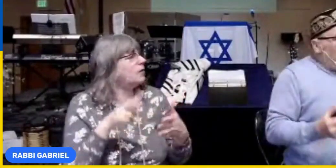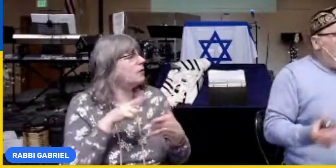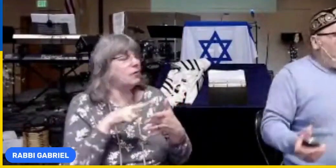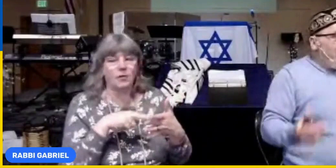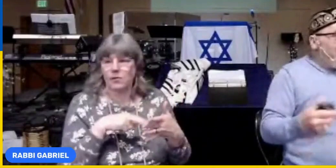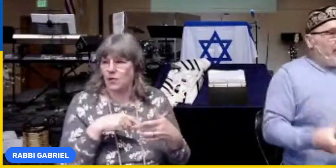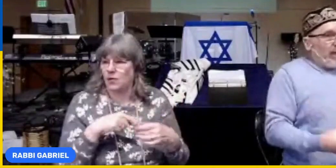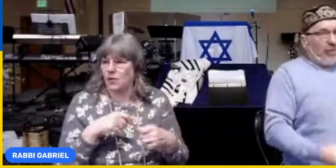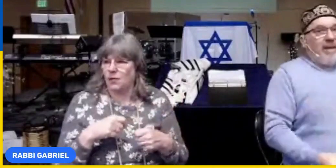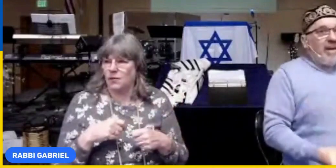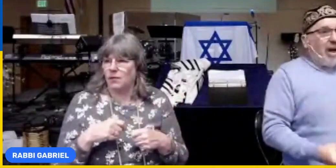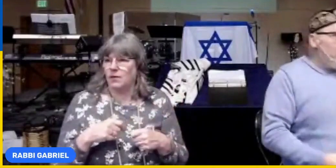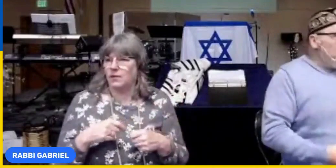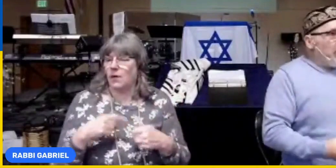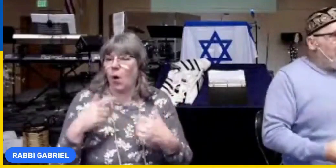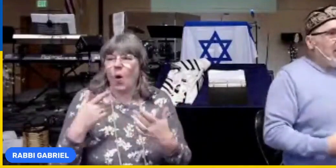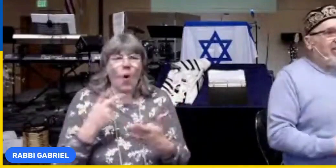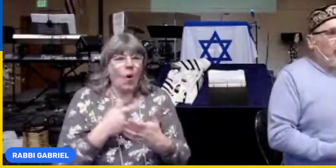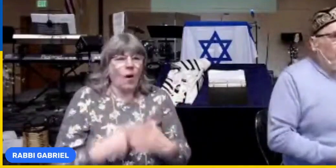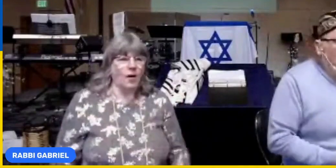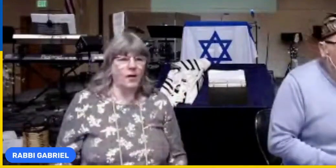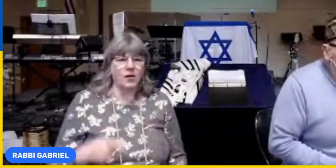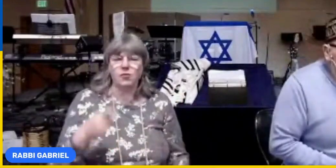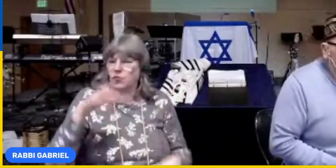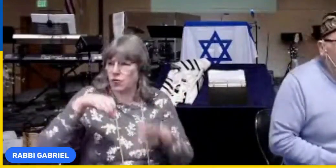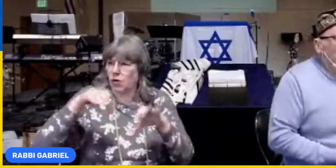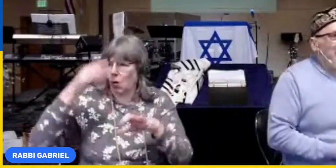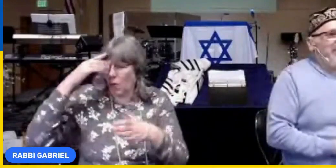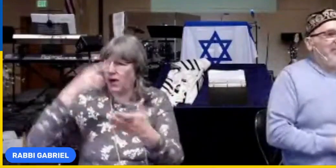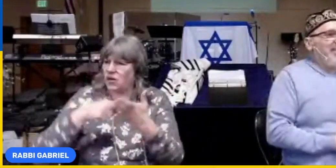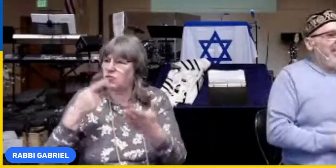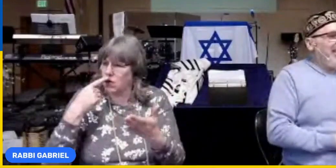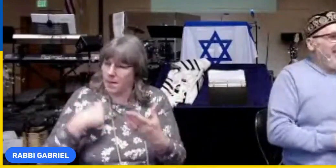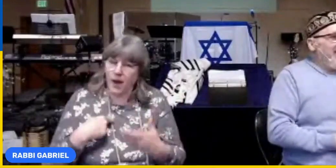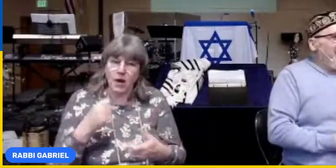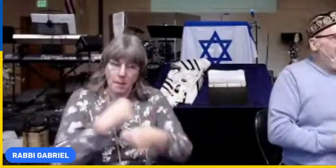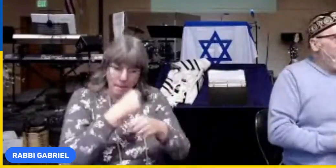whole Bible thinking, how does it apply to me now? I used to read it as stories.